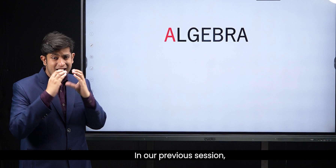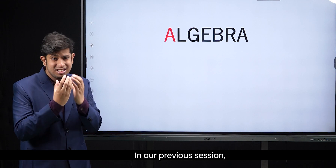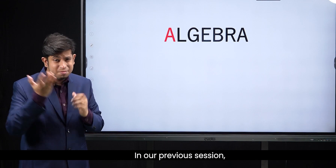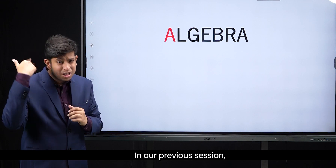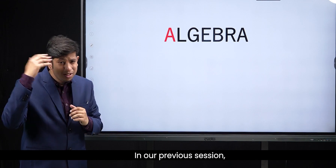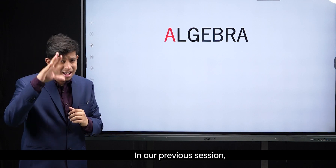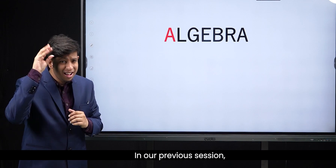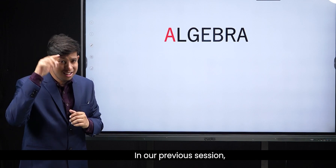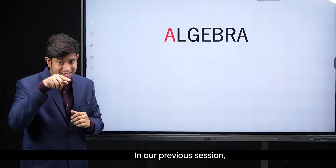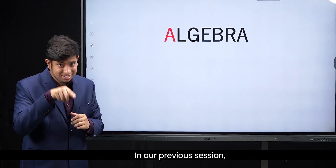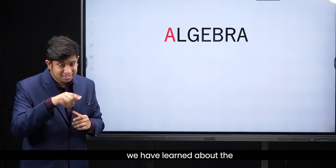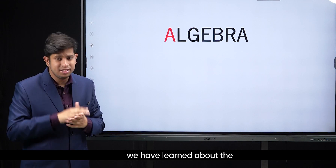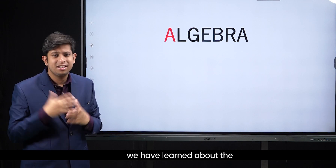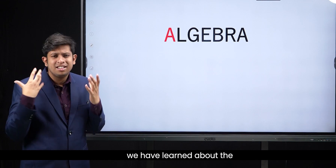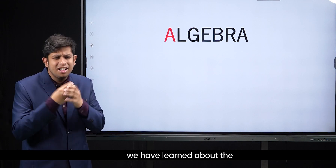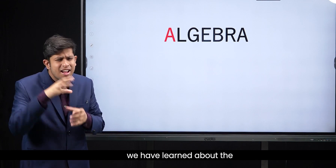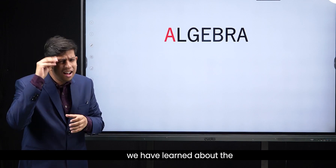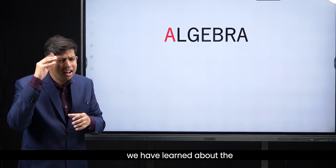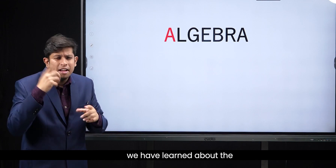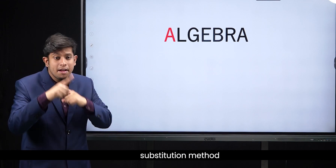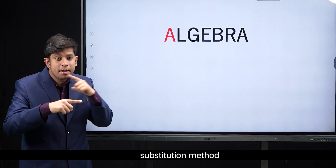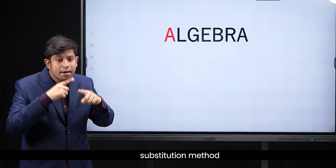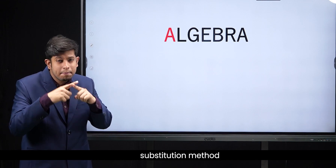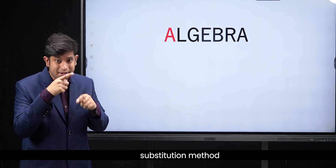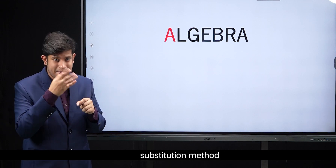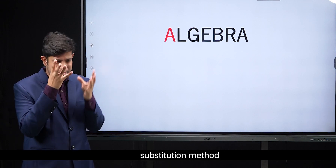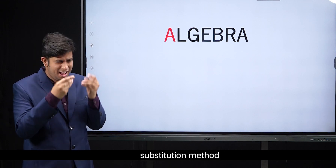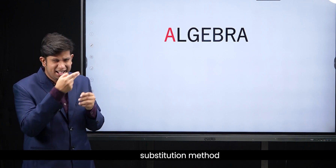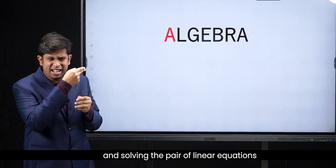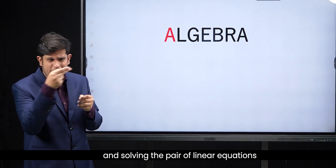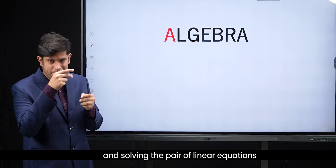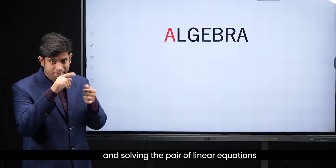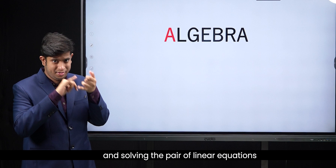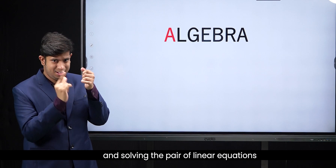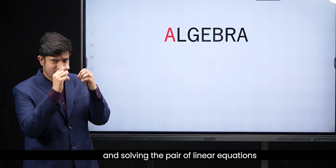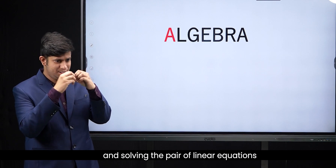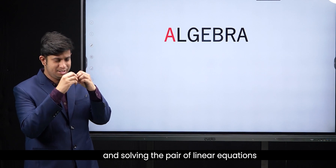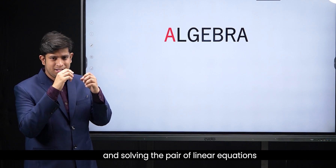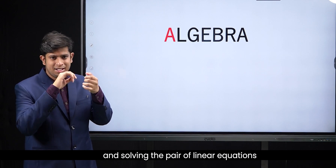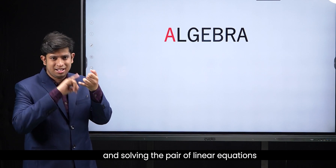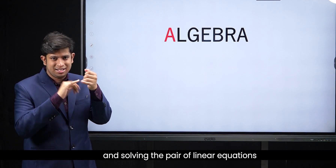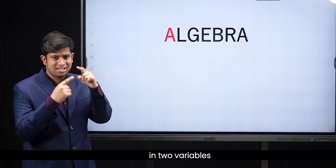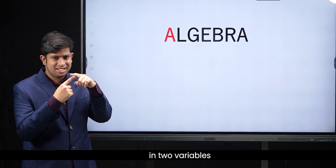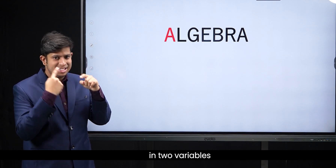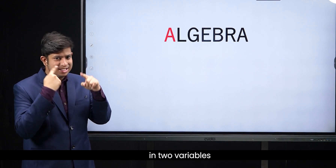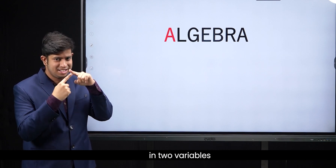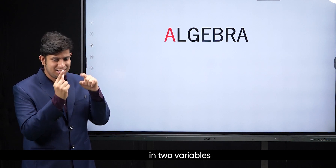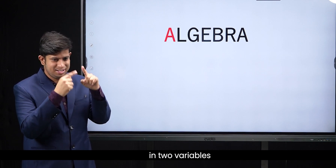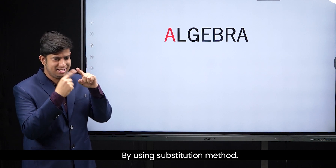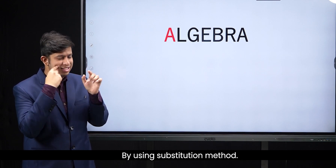In our previous session, we have learnt about the substitution method and solving the pair of linear equations in two variables by